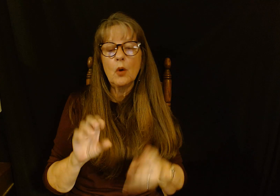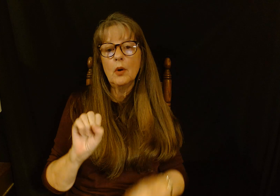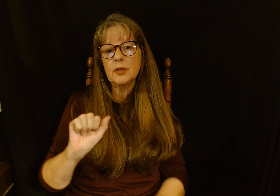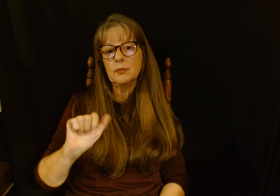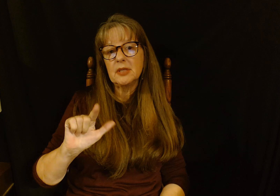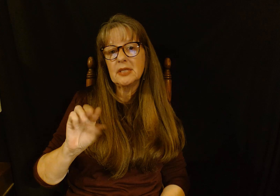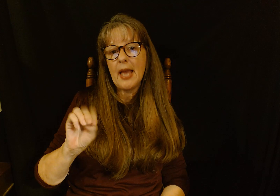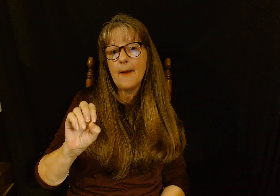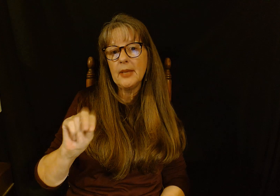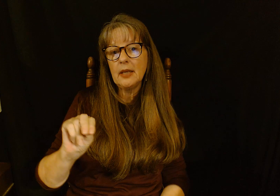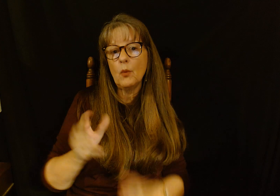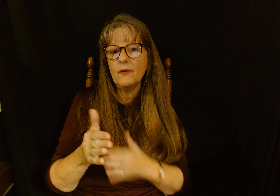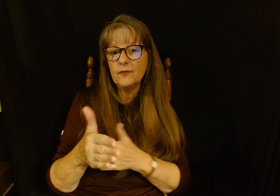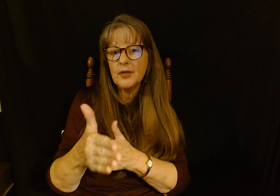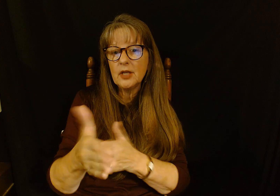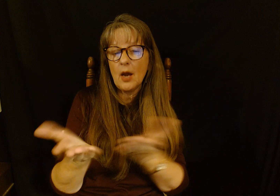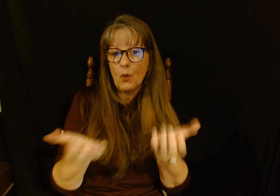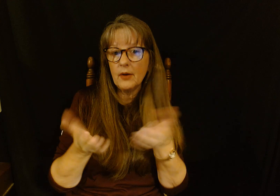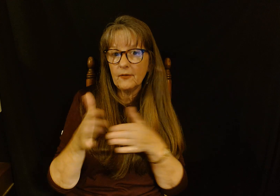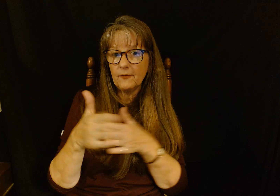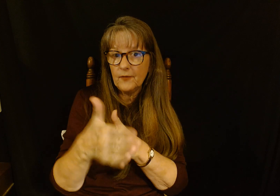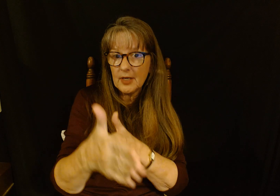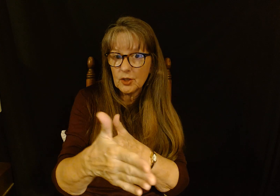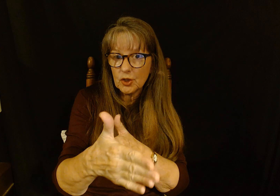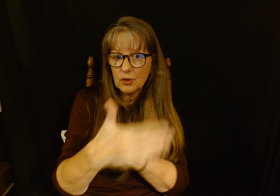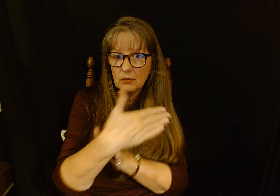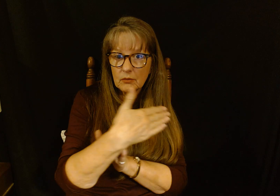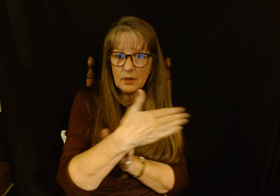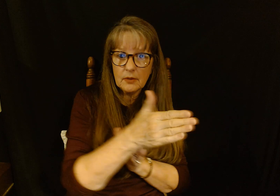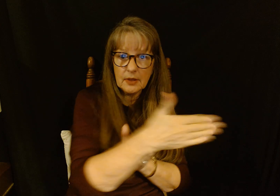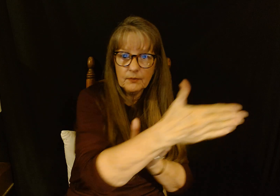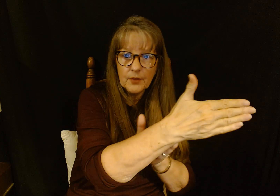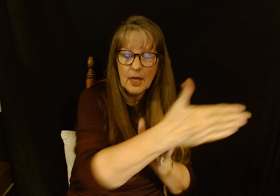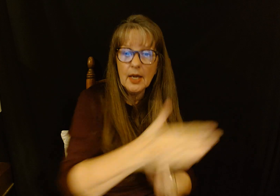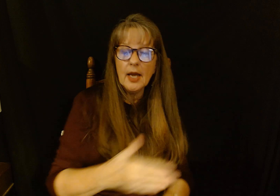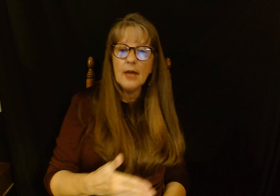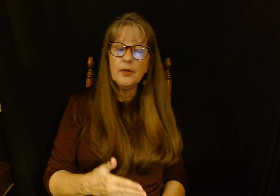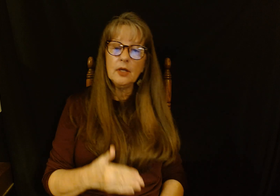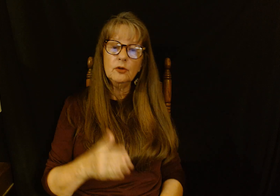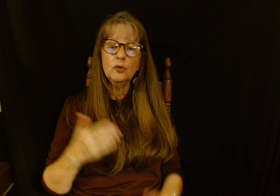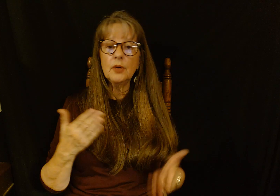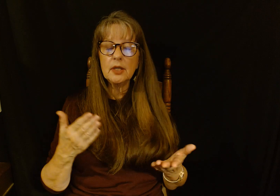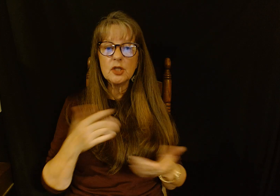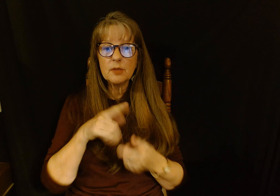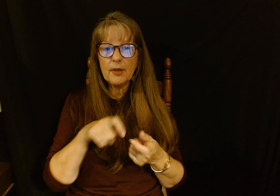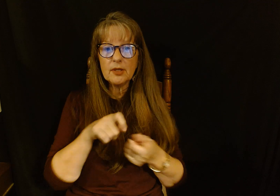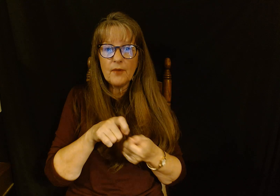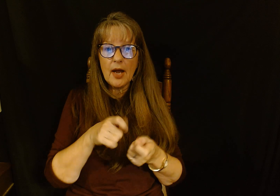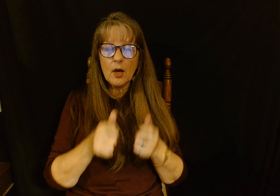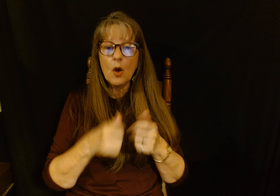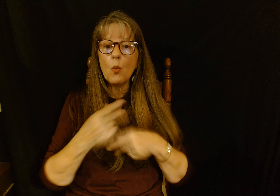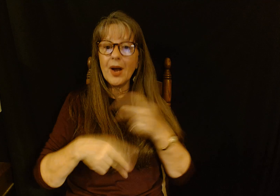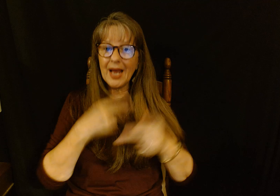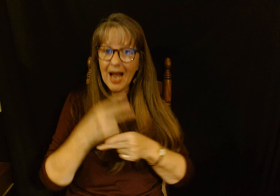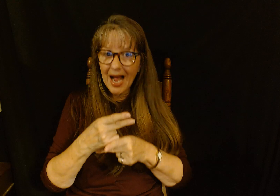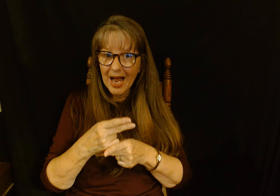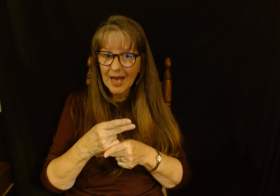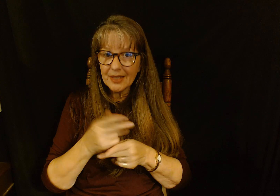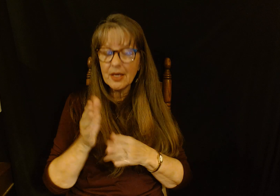some salmon, I want fish, right? And then you can specify what kind of